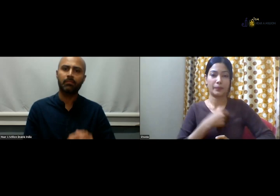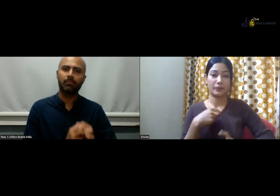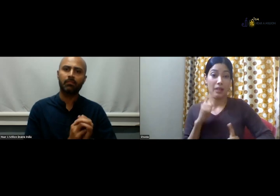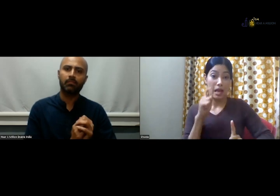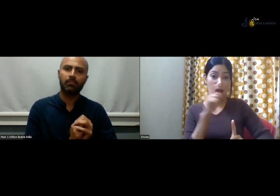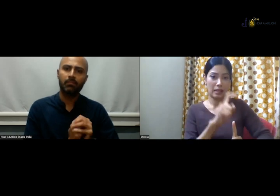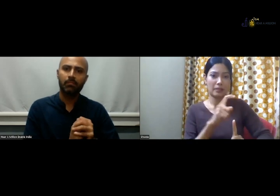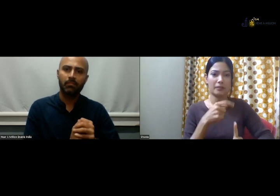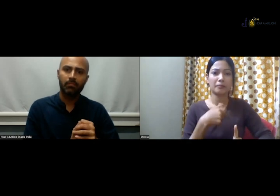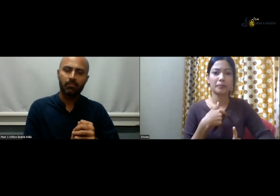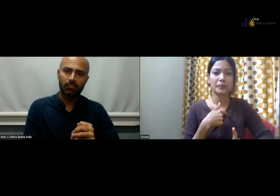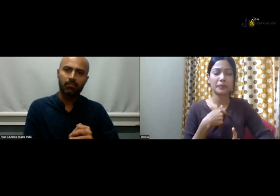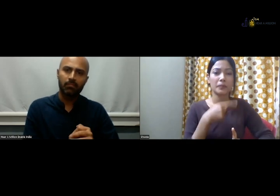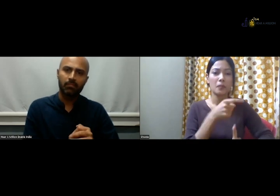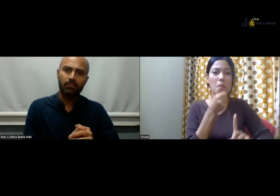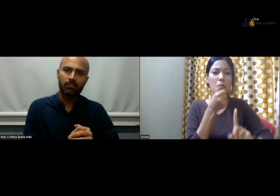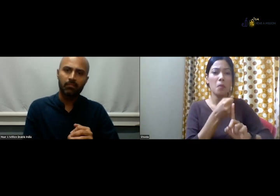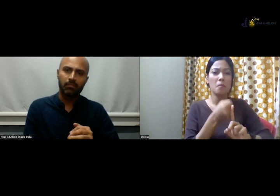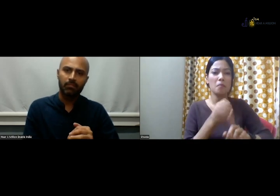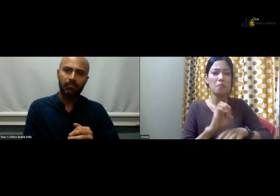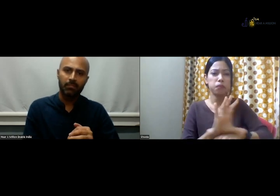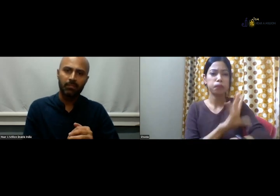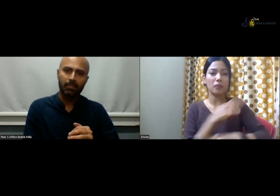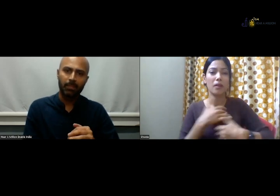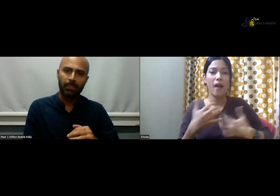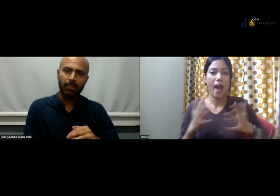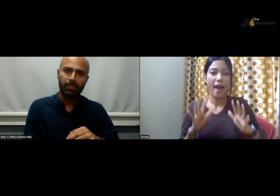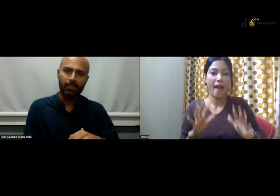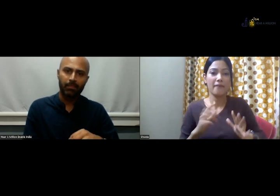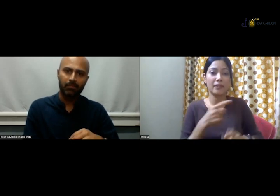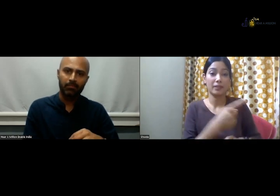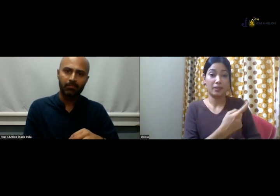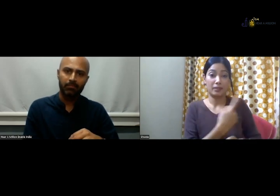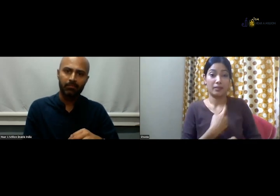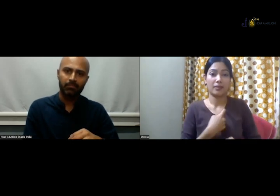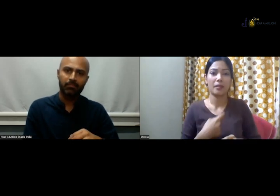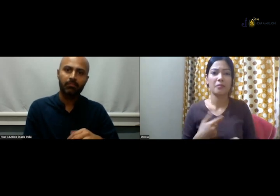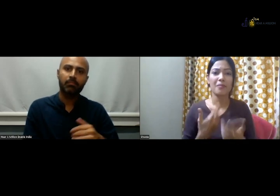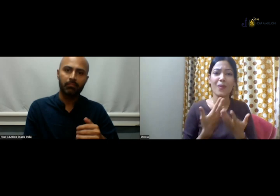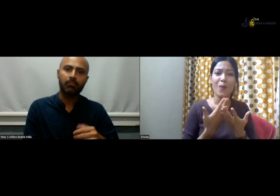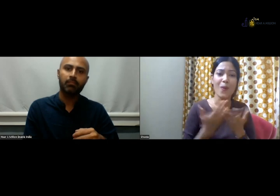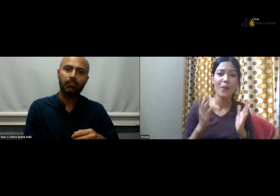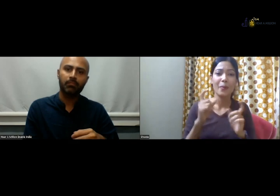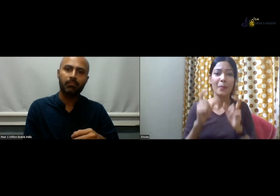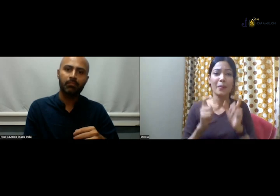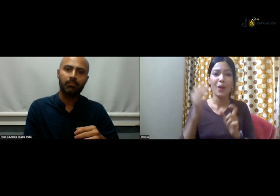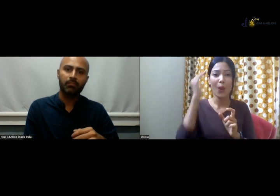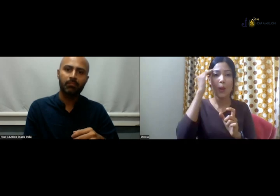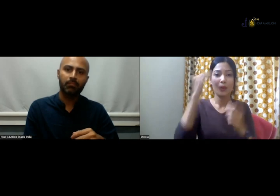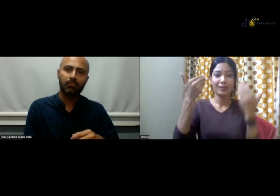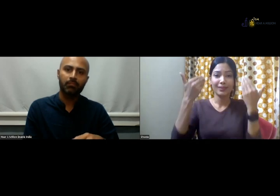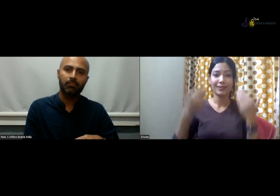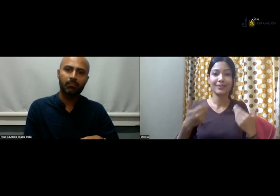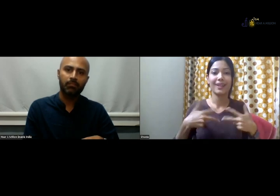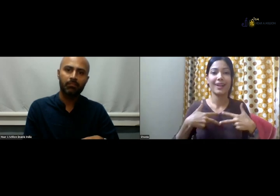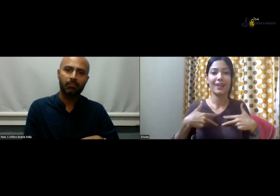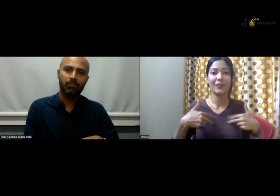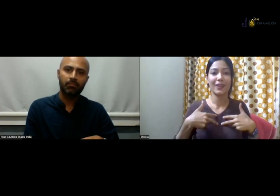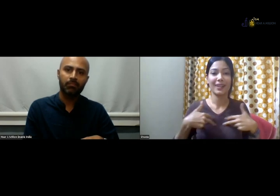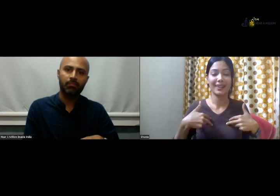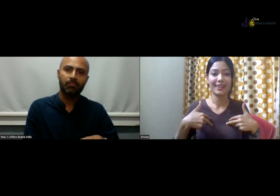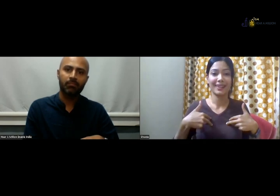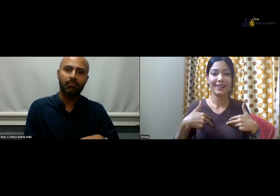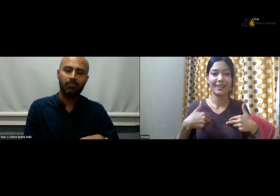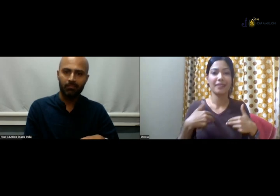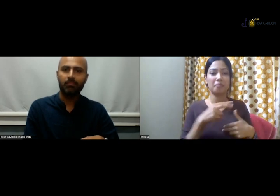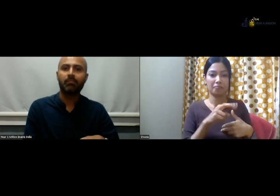And she told me about so many things that I learned from. And I got goosebumps, once she said that,